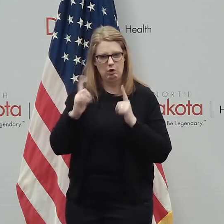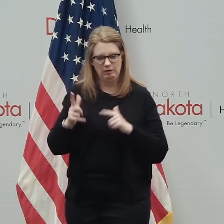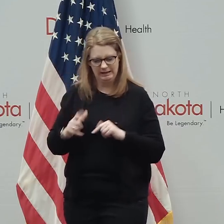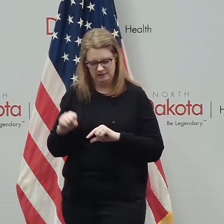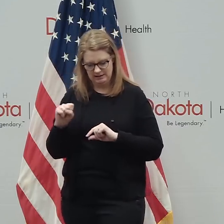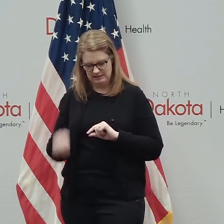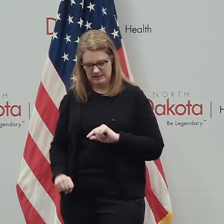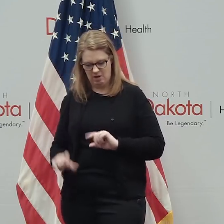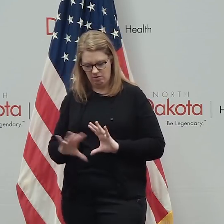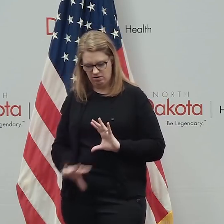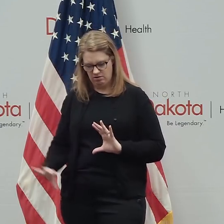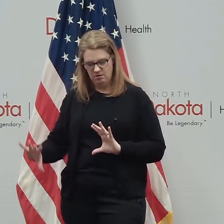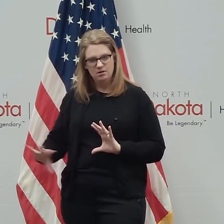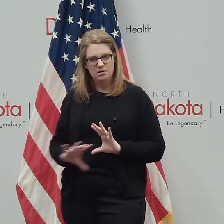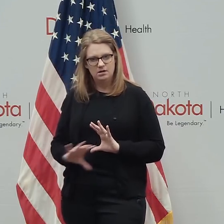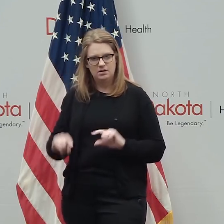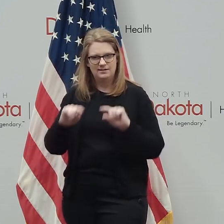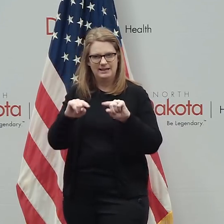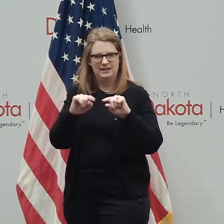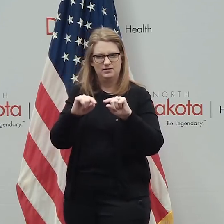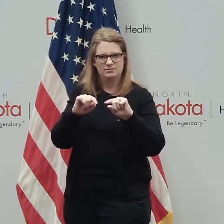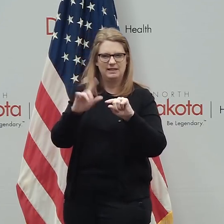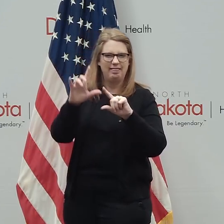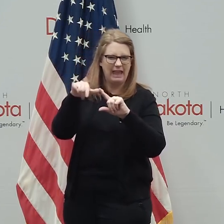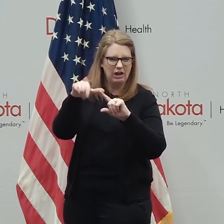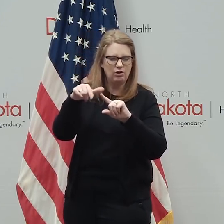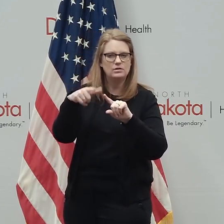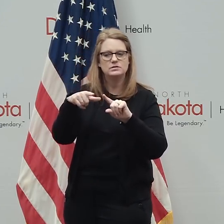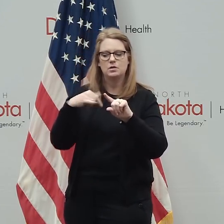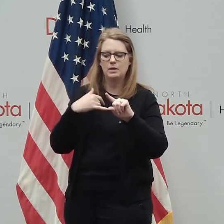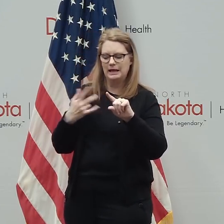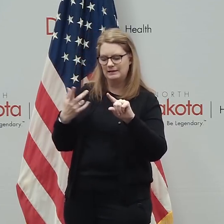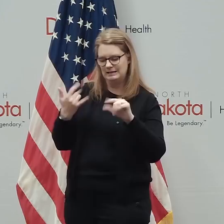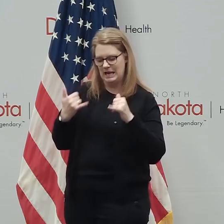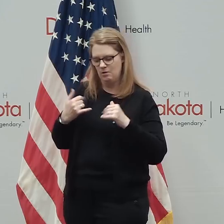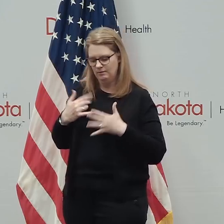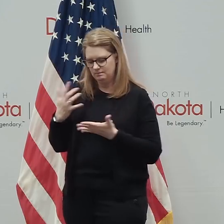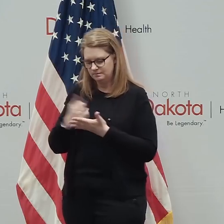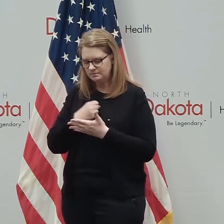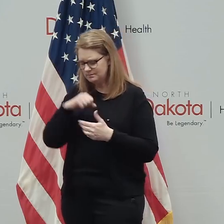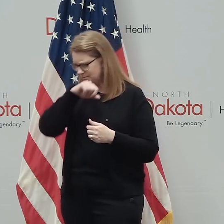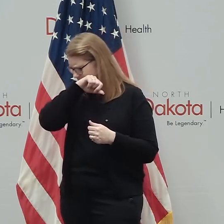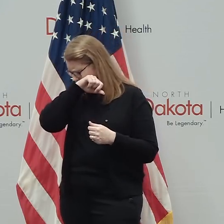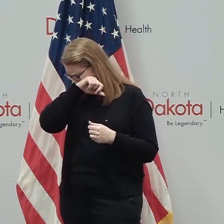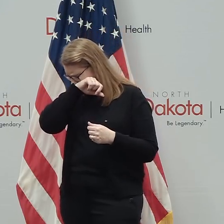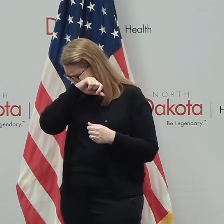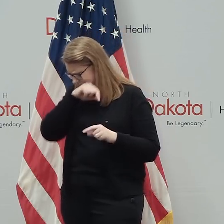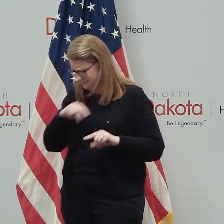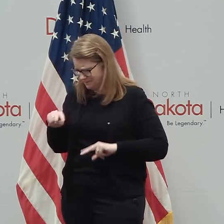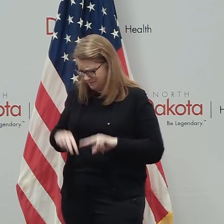so as we have throughout this, we'll have an opportunity to learn from what other states are doing.